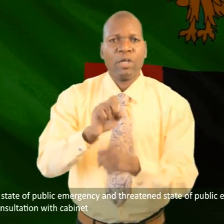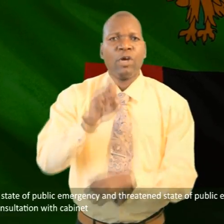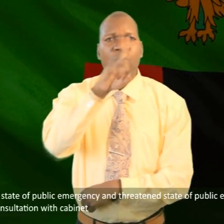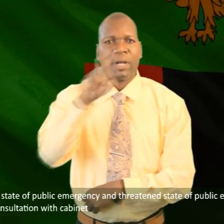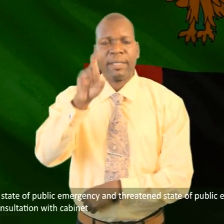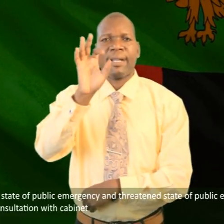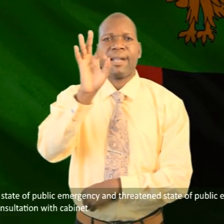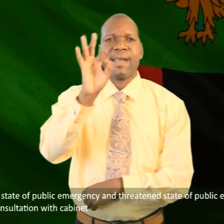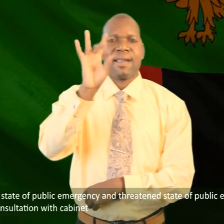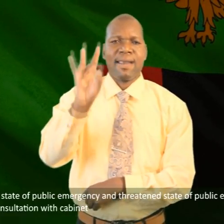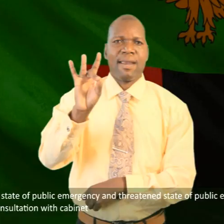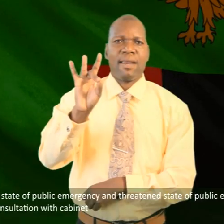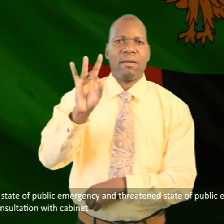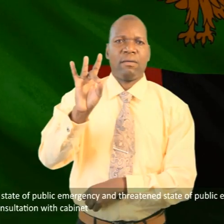in consultation with Cabinet.